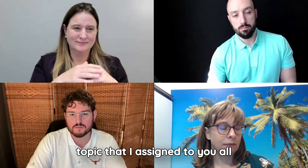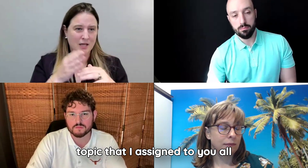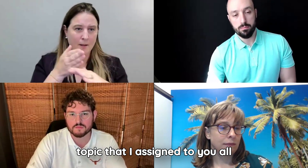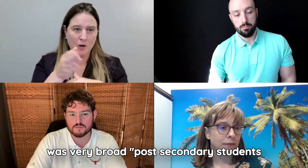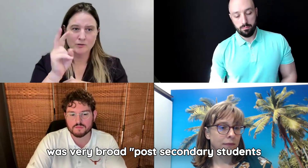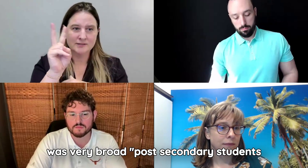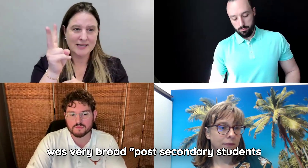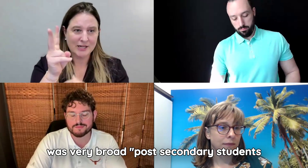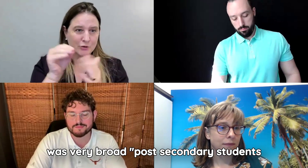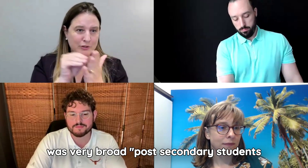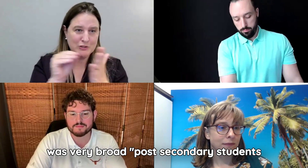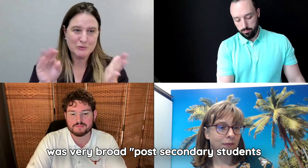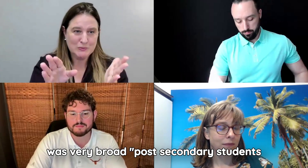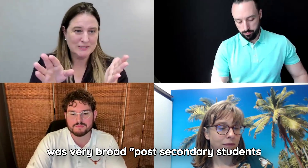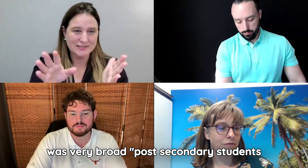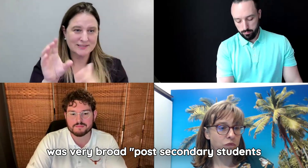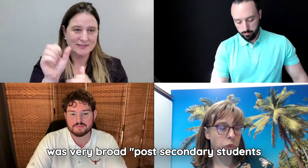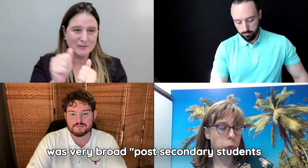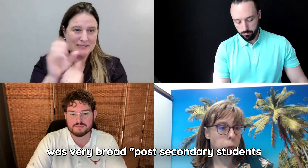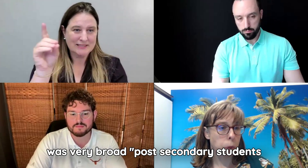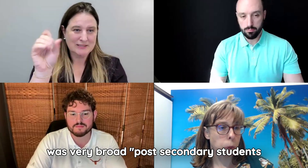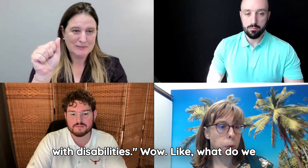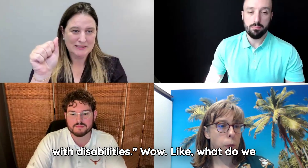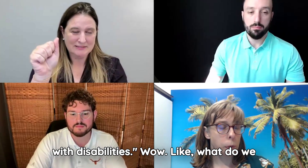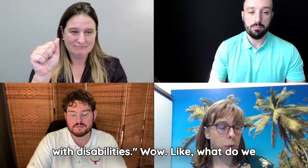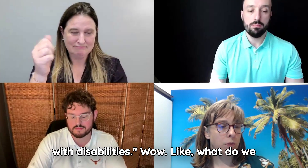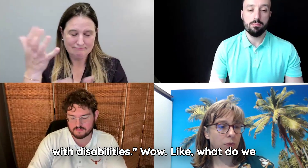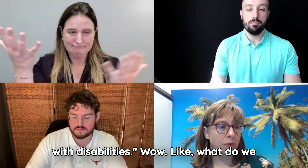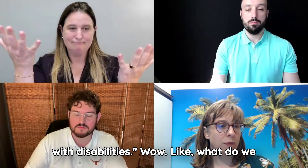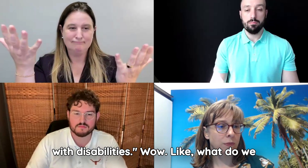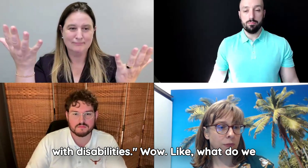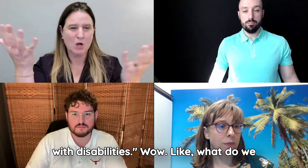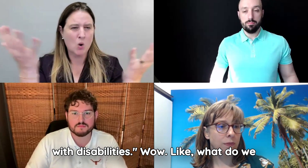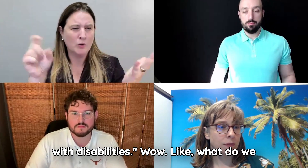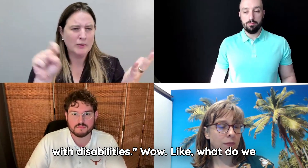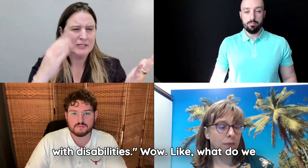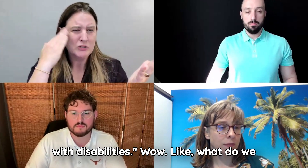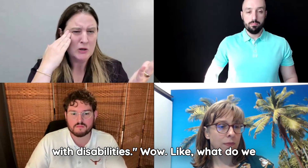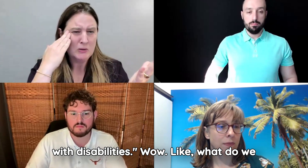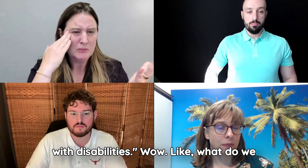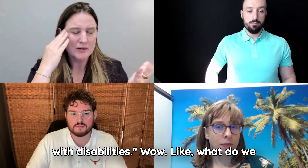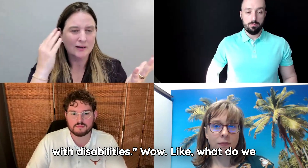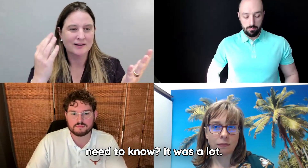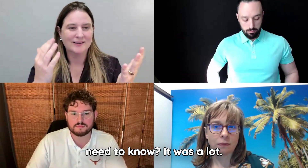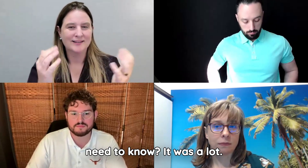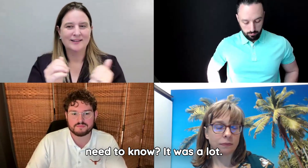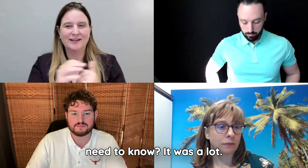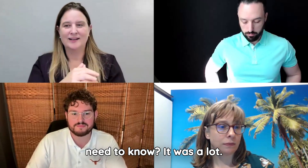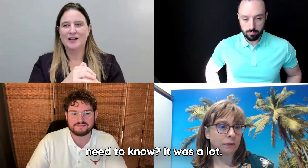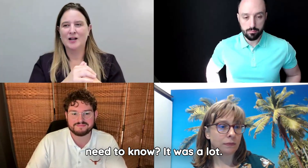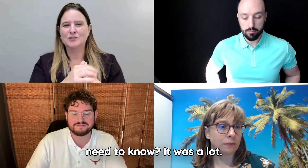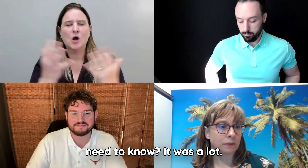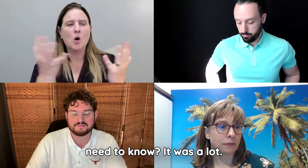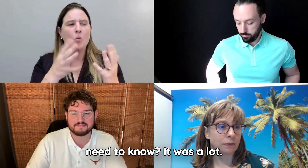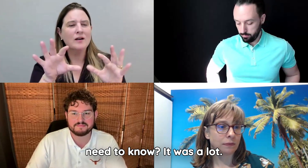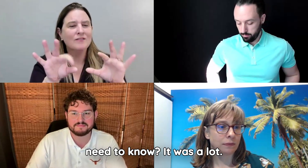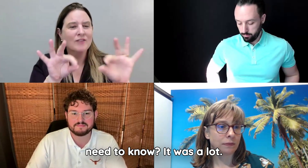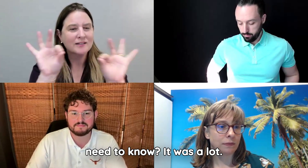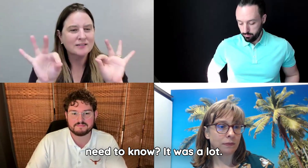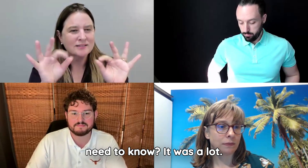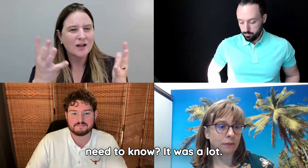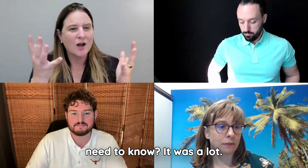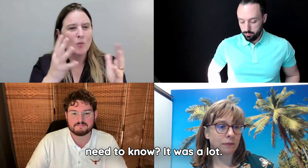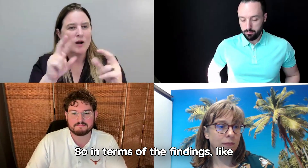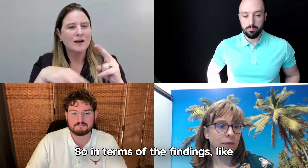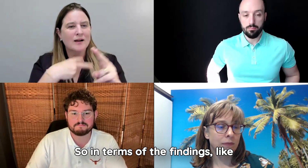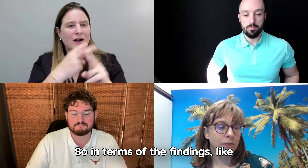I assigned to you all was very broad. Post-secondary students with disabilities? Wow. Like, what do we need to